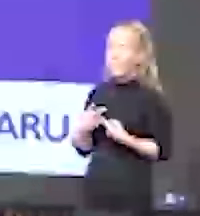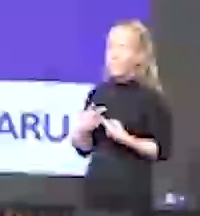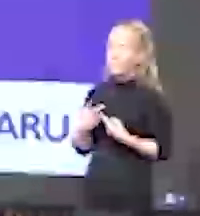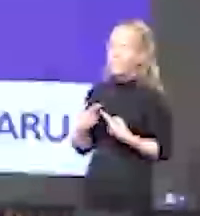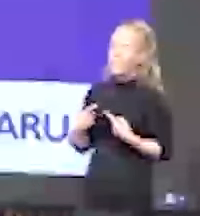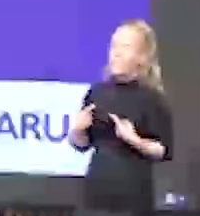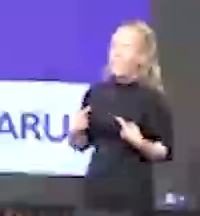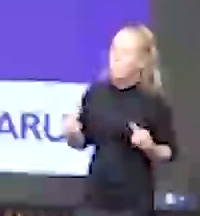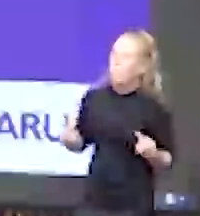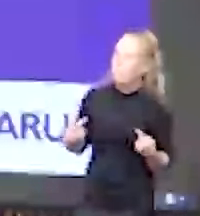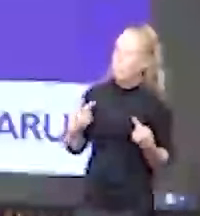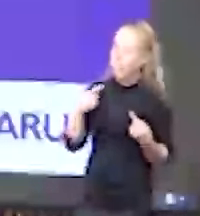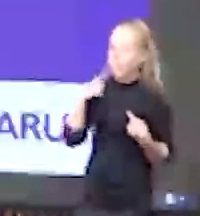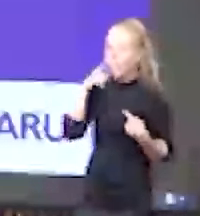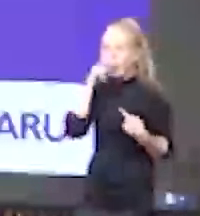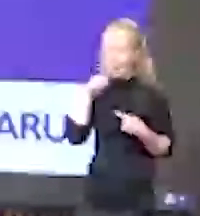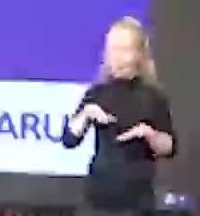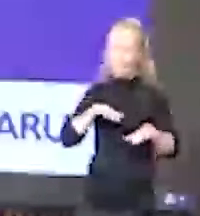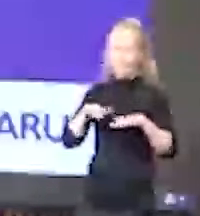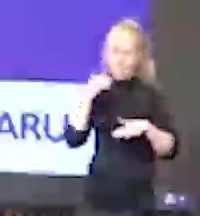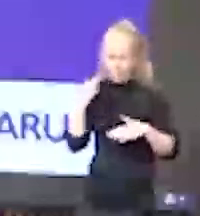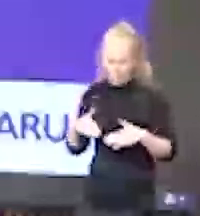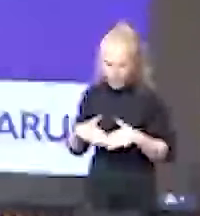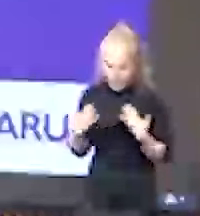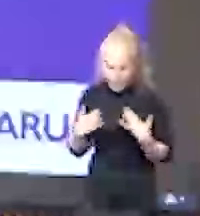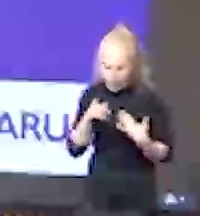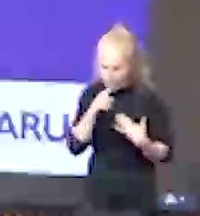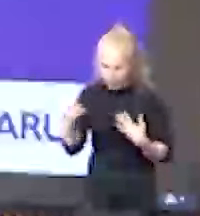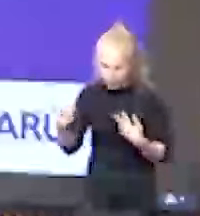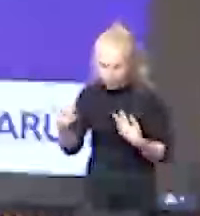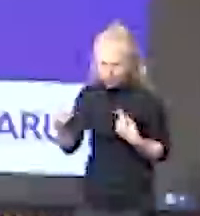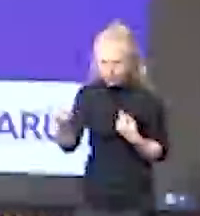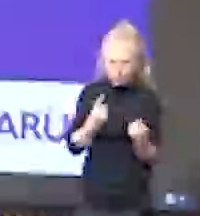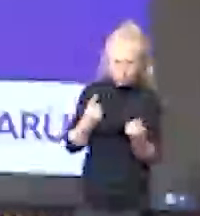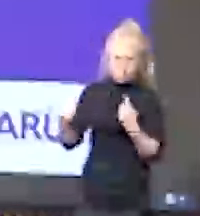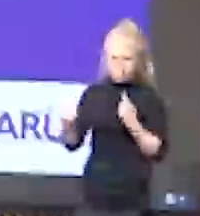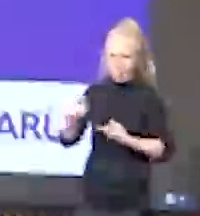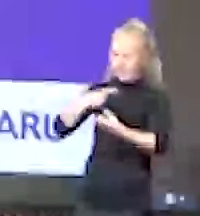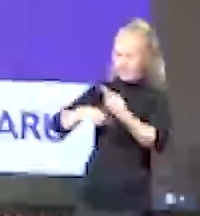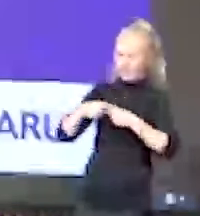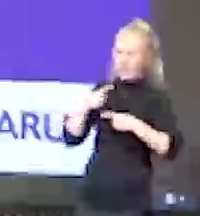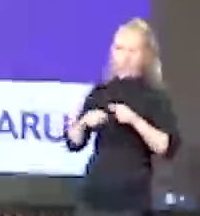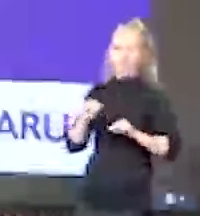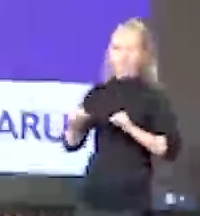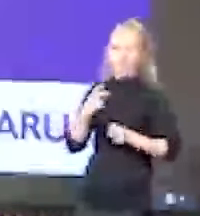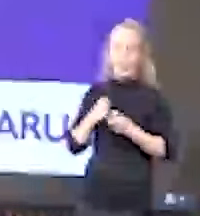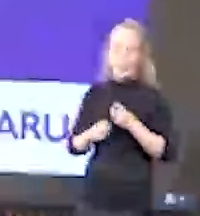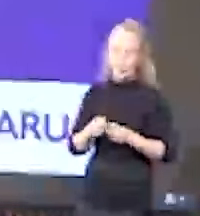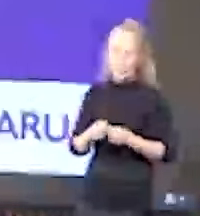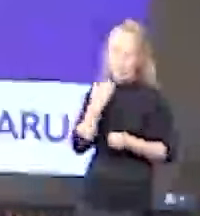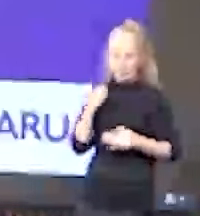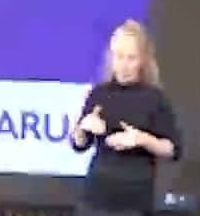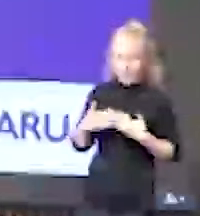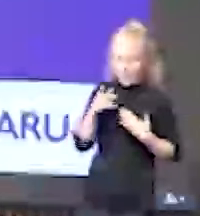we could fill our diaries with people coming into the office and wanting to talk to us about issues. What I think certainly I like, and